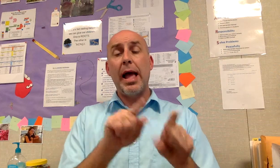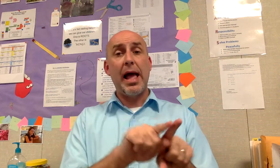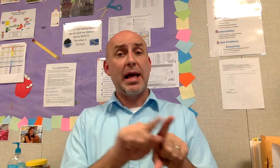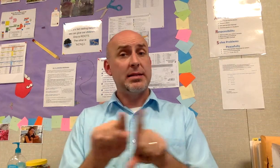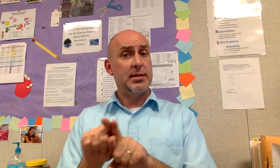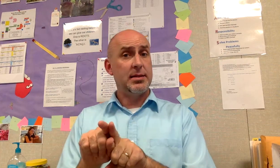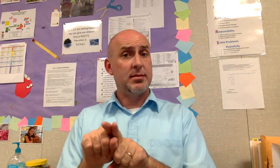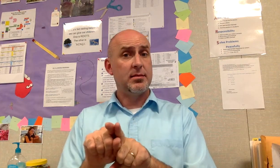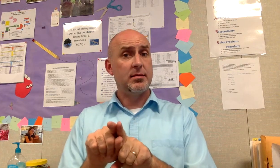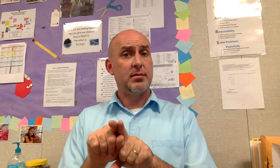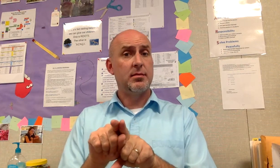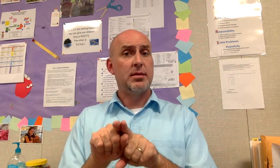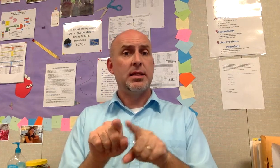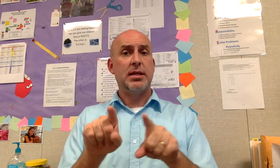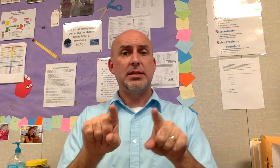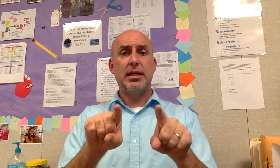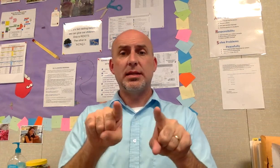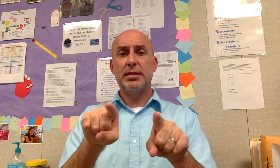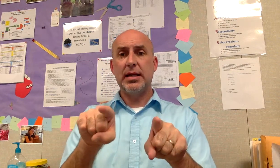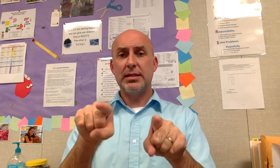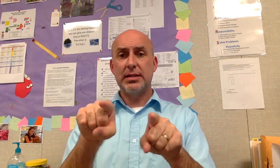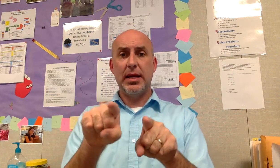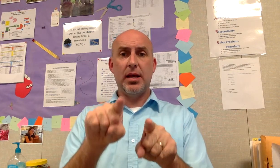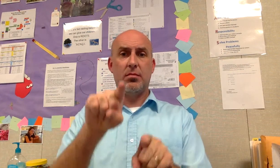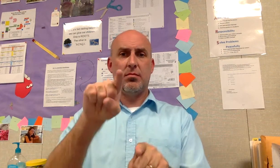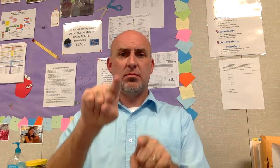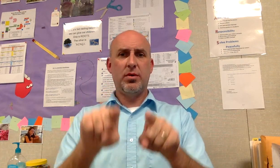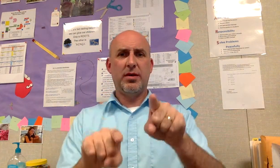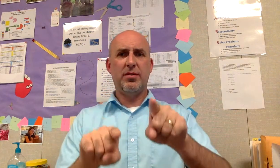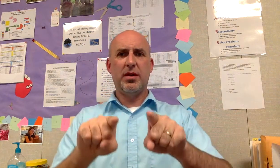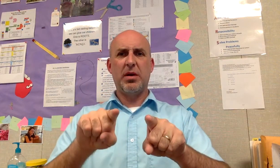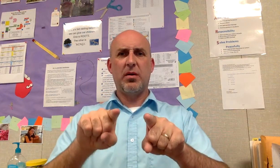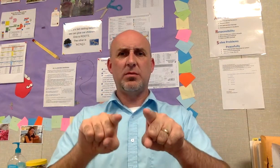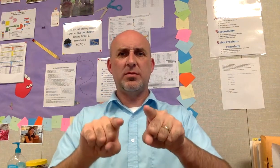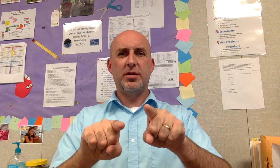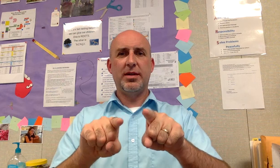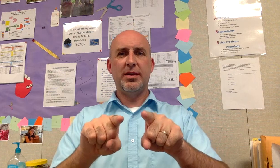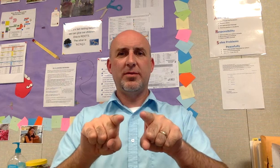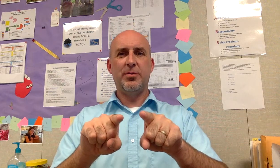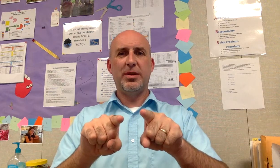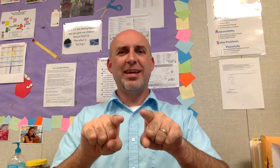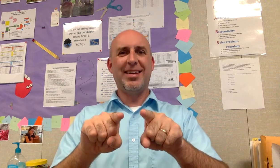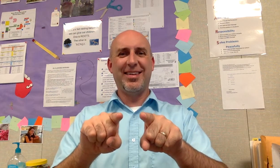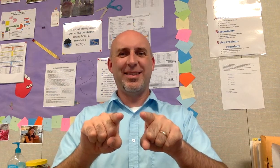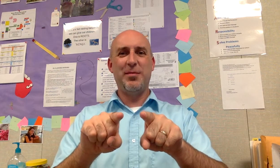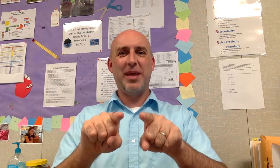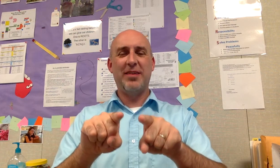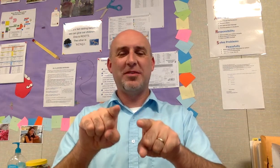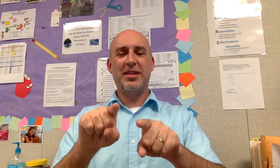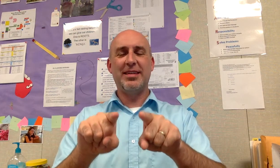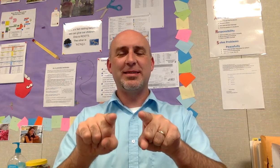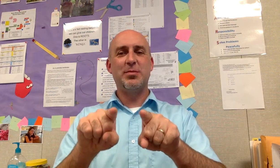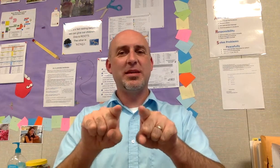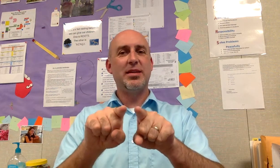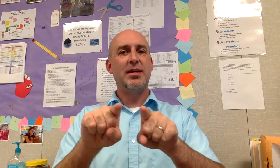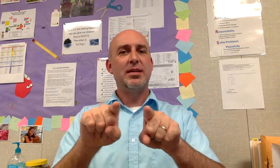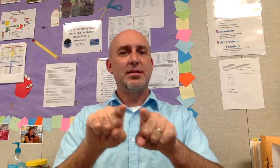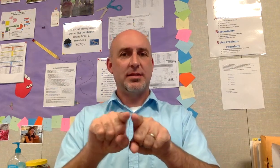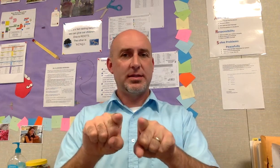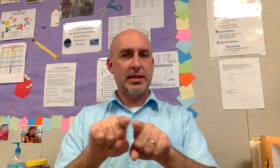are. As, it's like the sign same. Boy, I feel like my arms are very uneven when they're magnified like this, but it's like